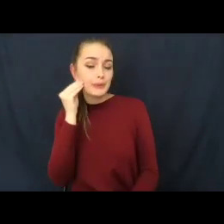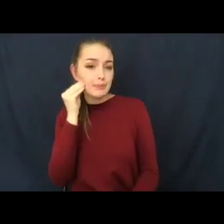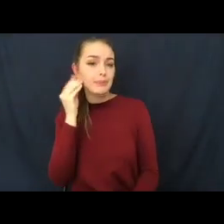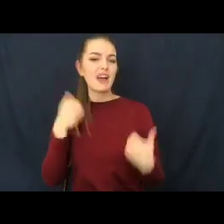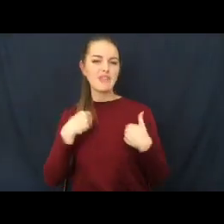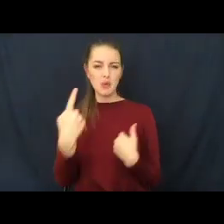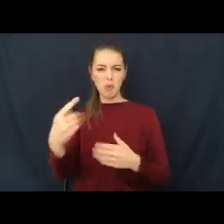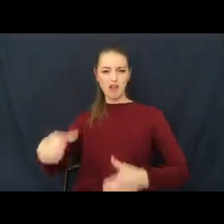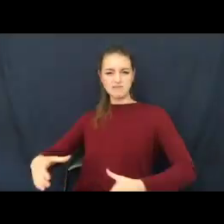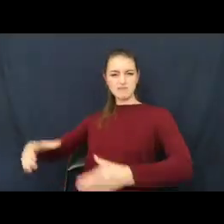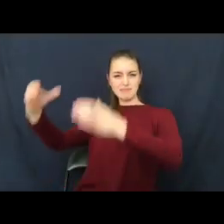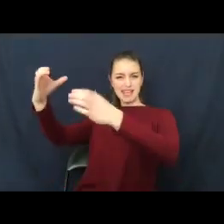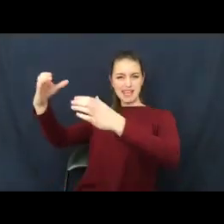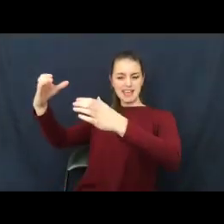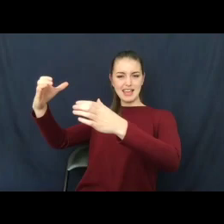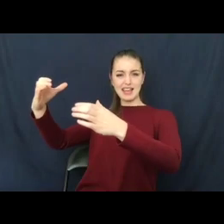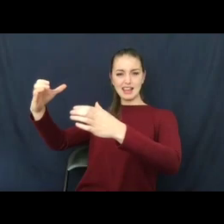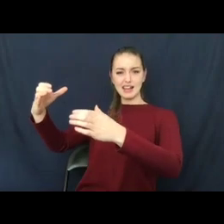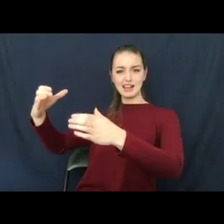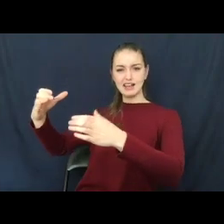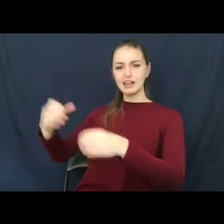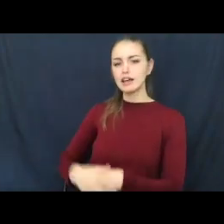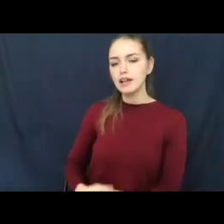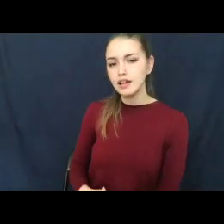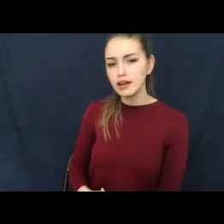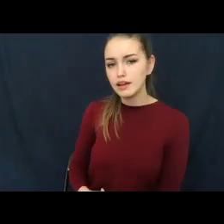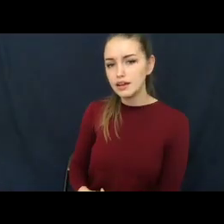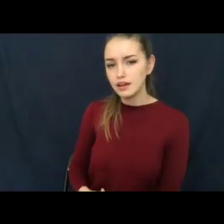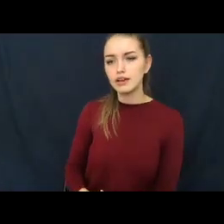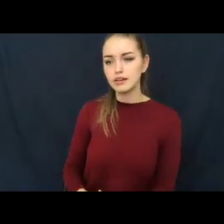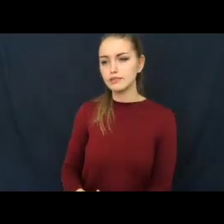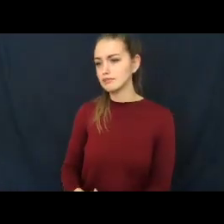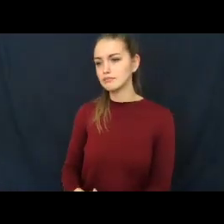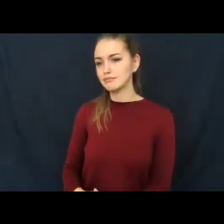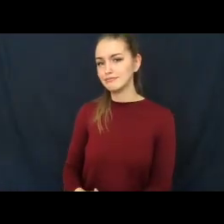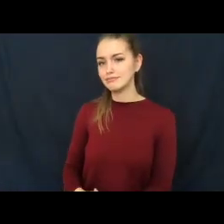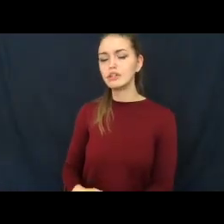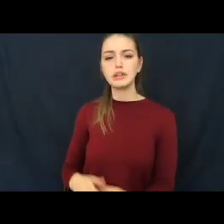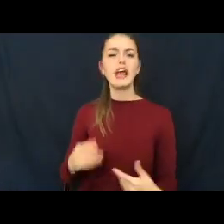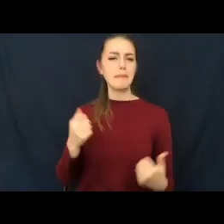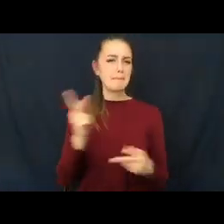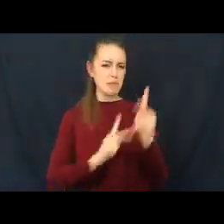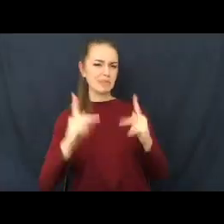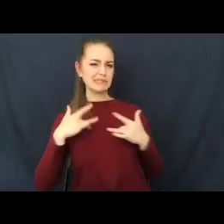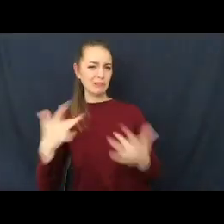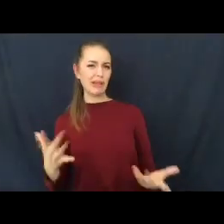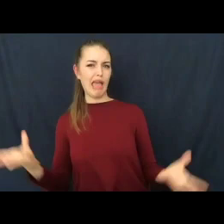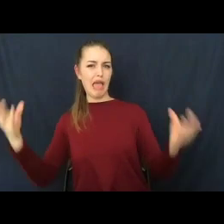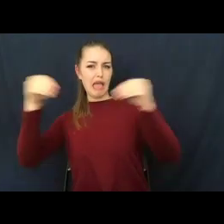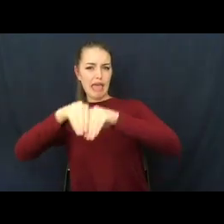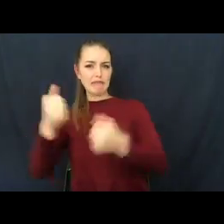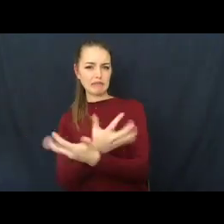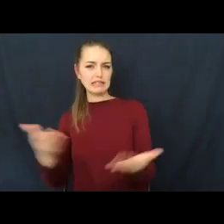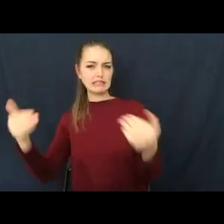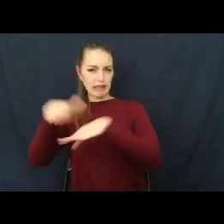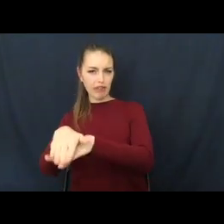bin. The co-mingle is what I call it. Yes. Co-mingle means put it together instead of separate. Yes, yeah. You co-mingle our recycling